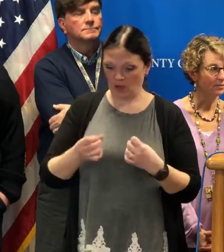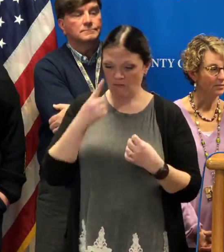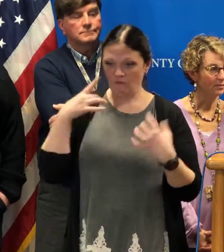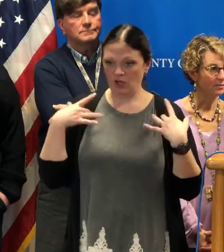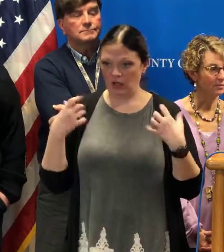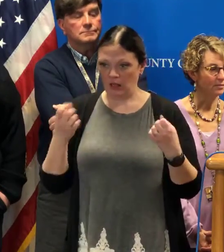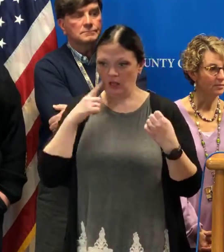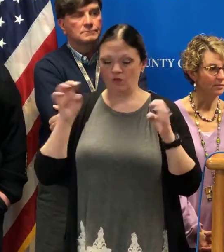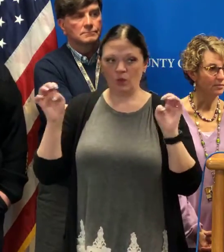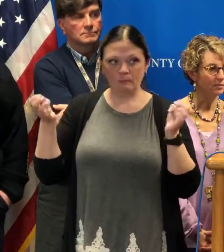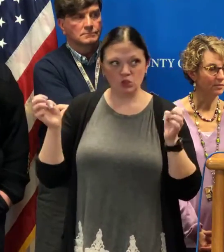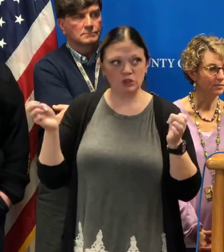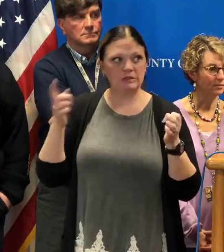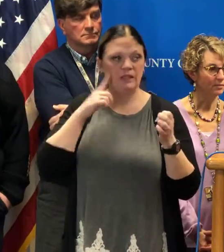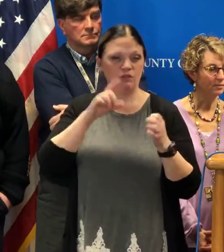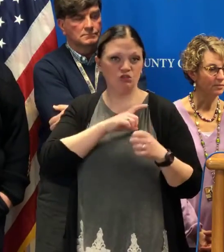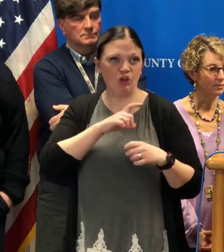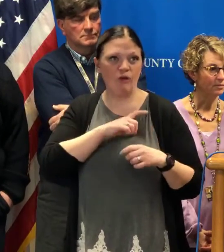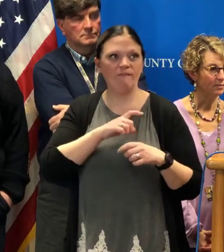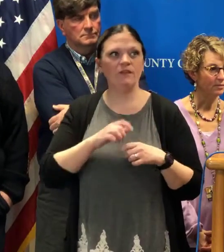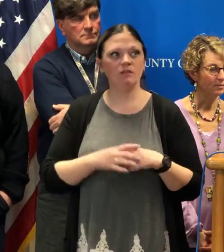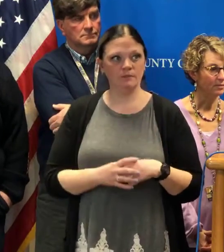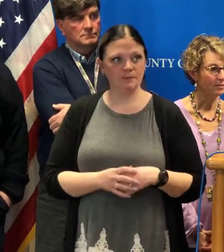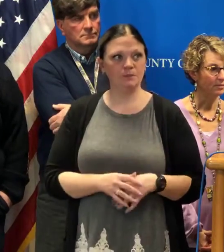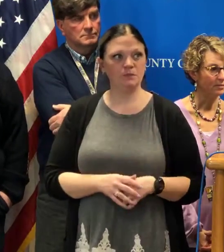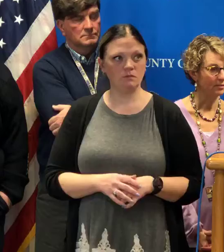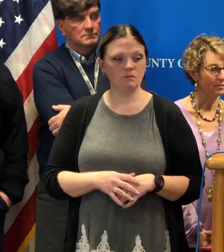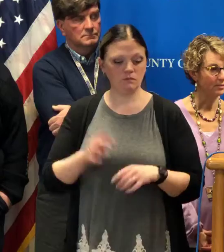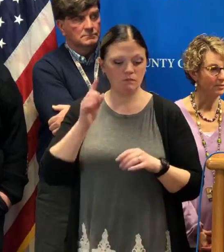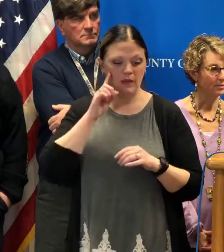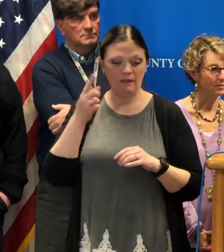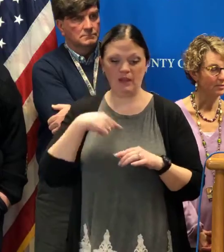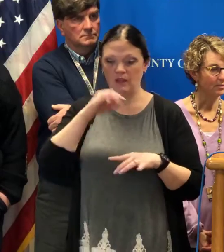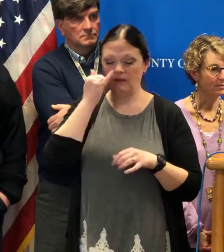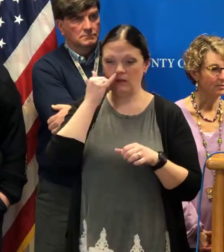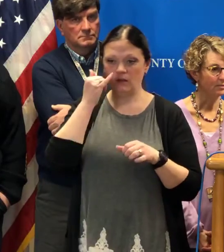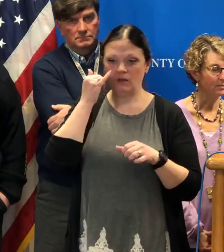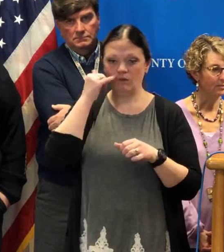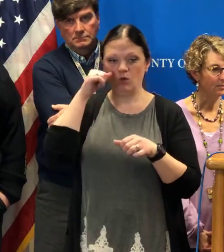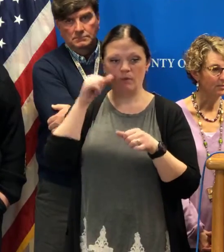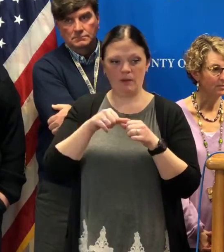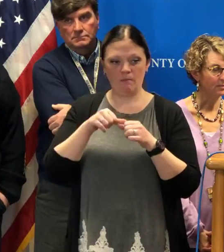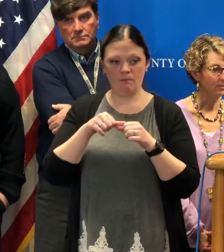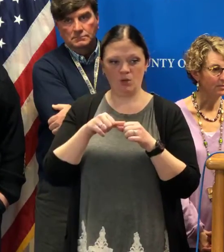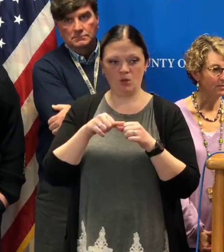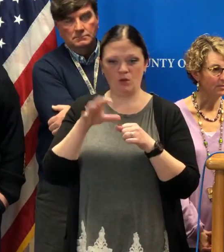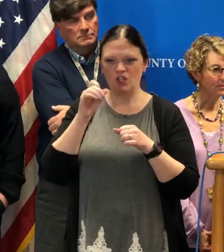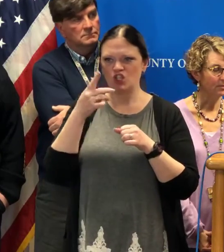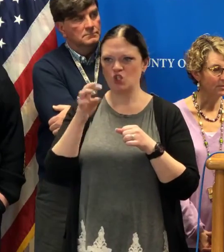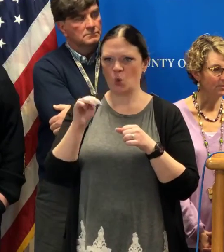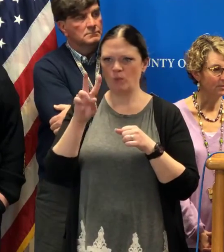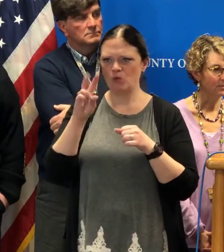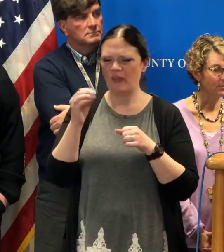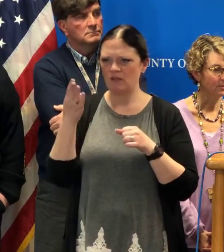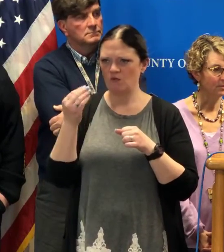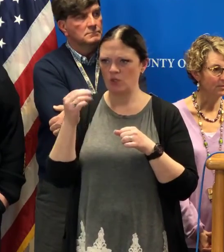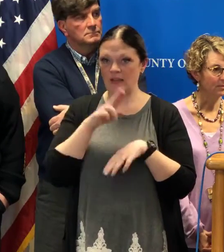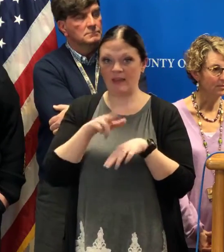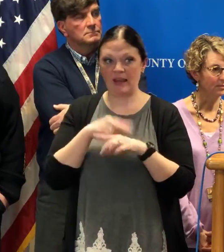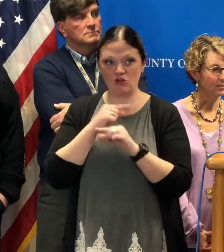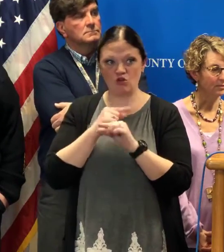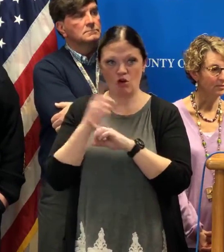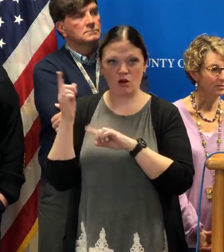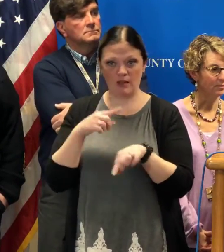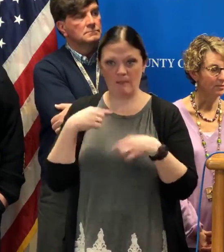health, for emergency services, for the sheriffs. And I think if you remember to the storm back in 2014 when the National Guard was here and there